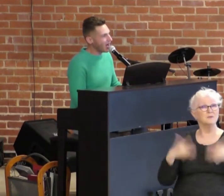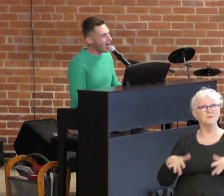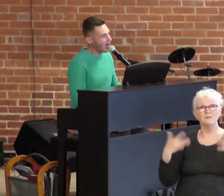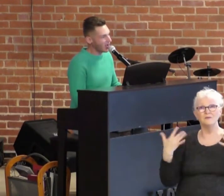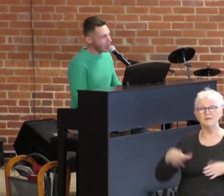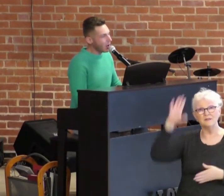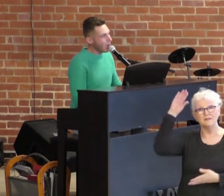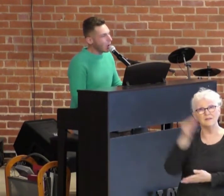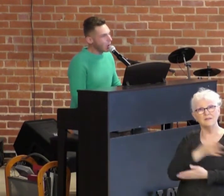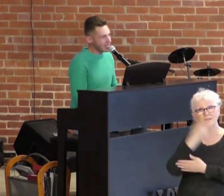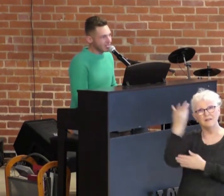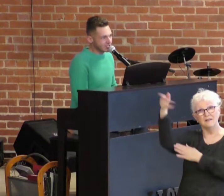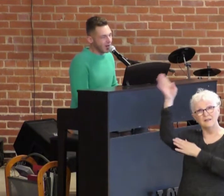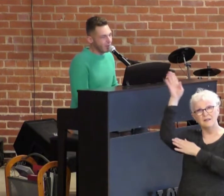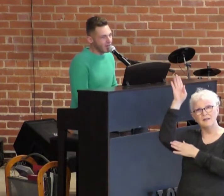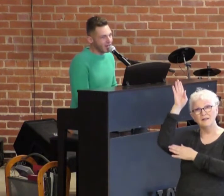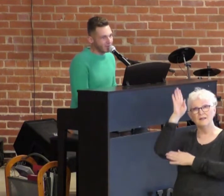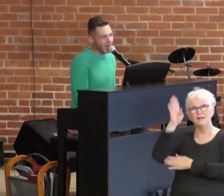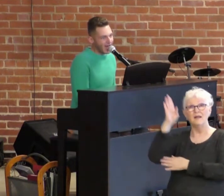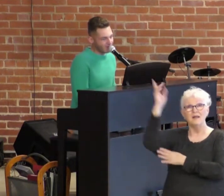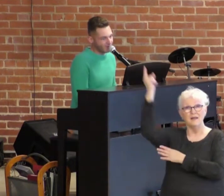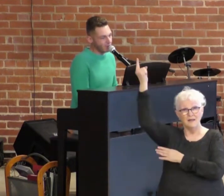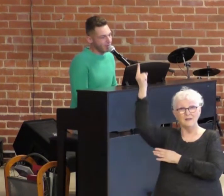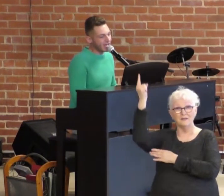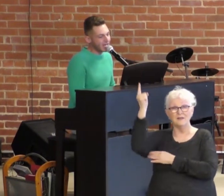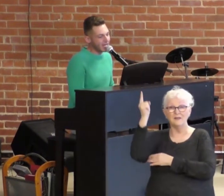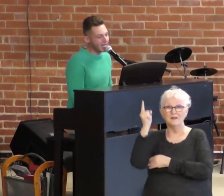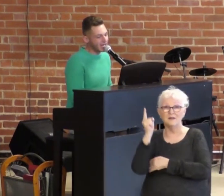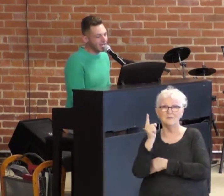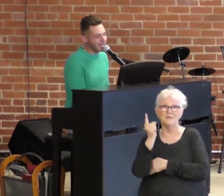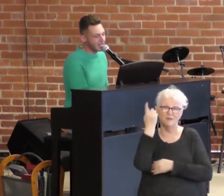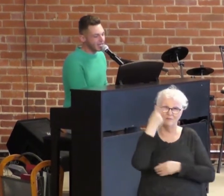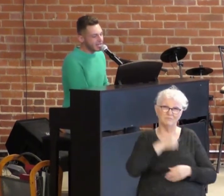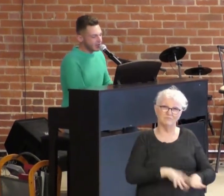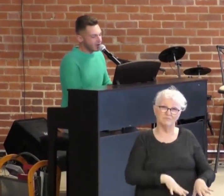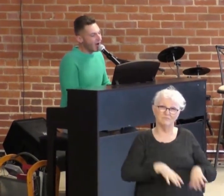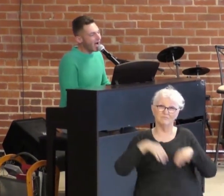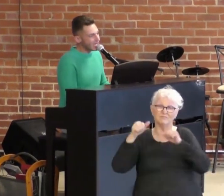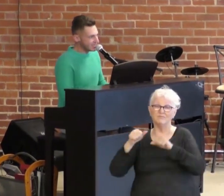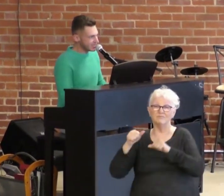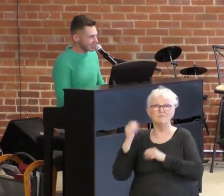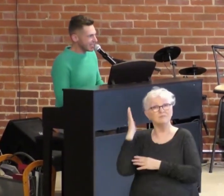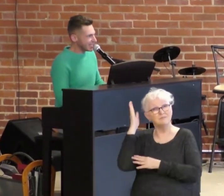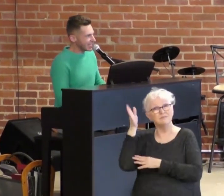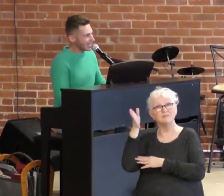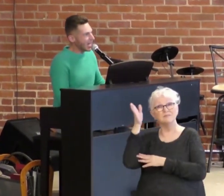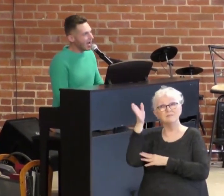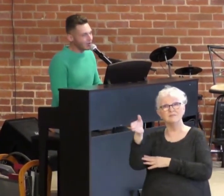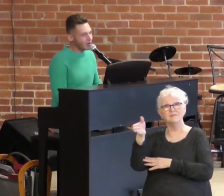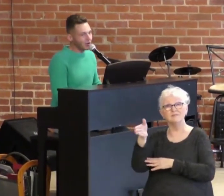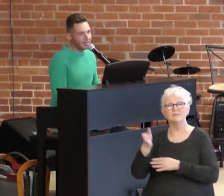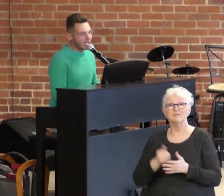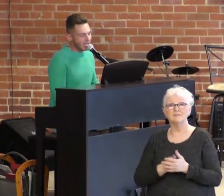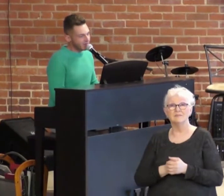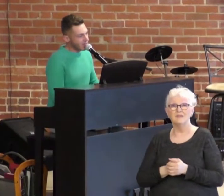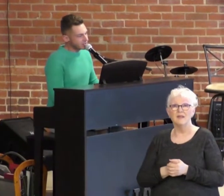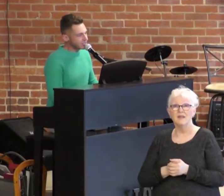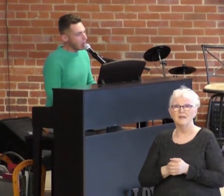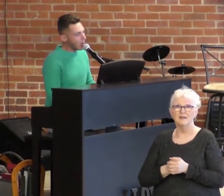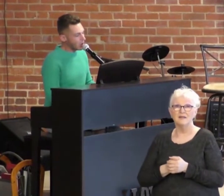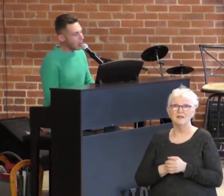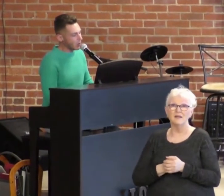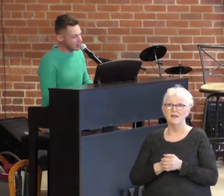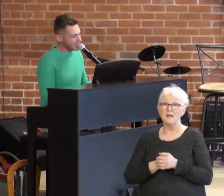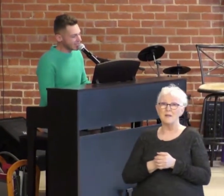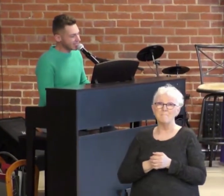Son of God, oh, he's coming back for me. The cry is getting louder, even